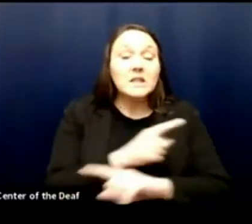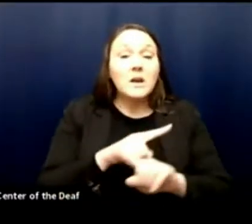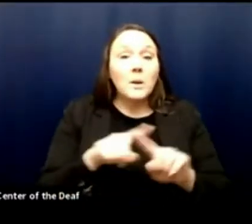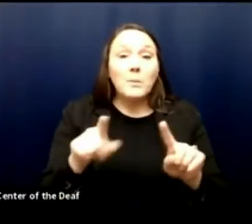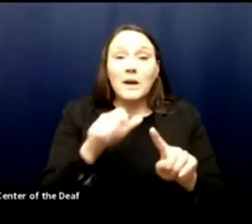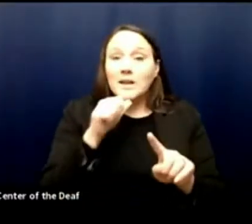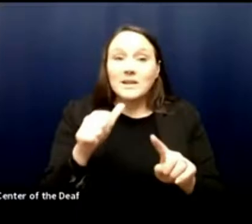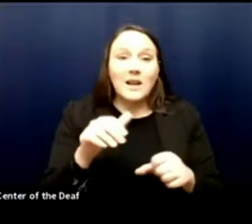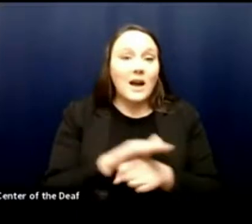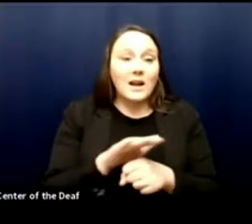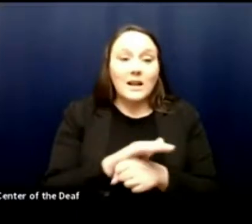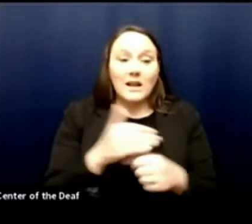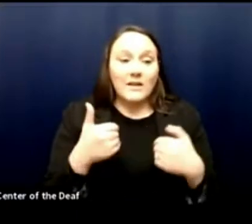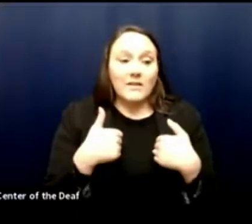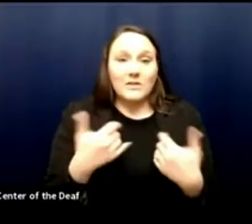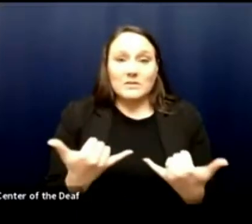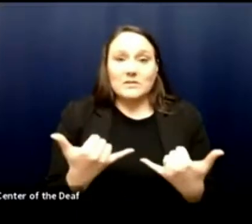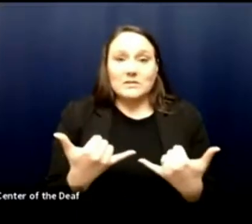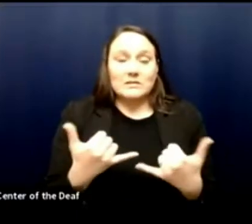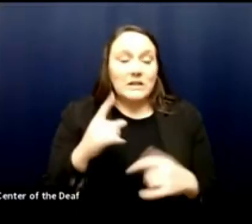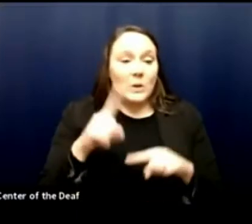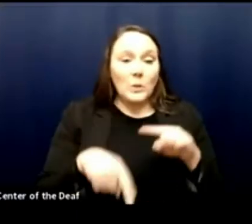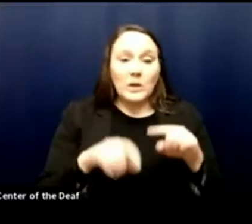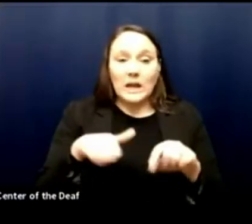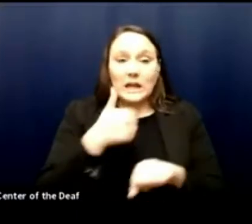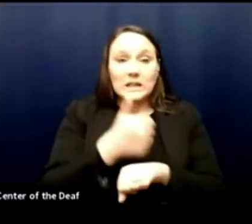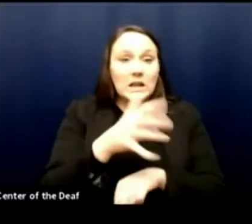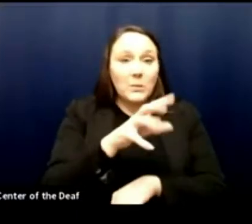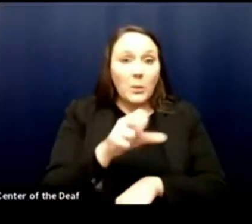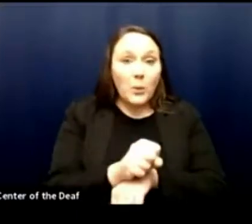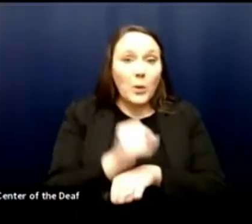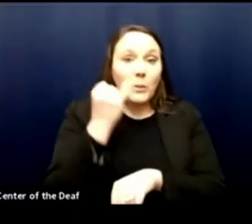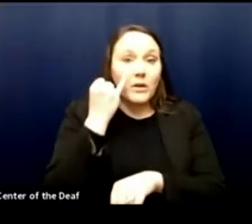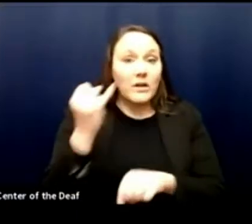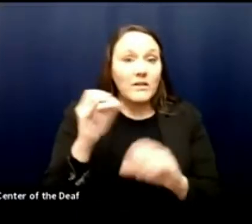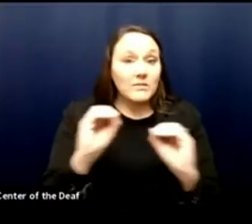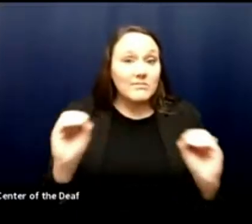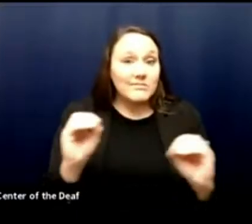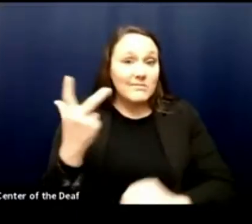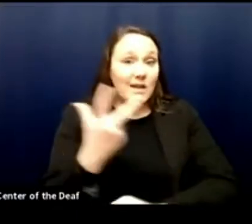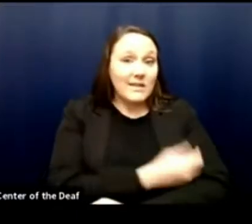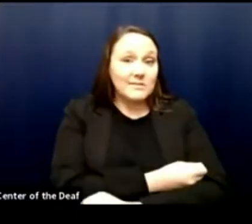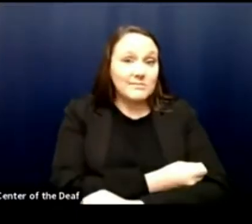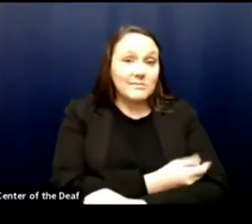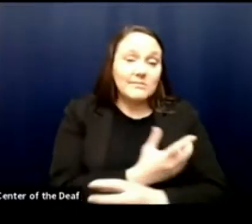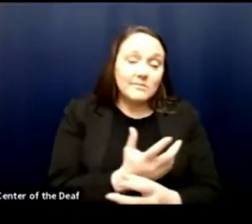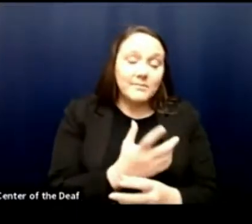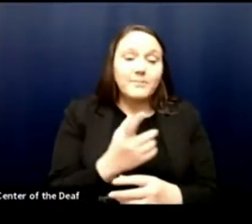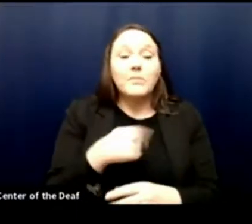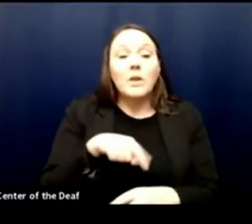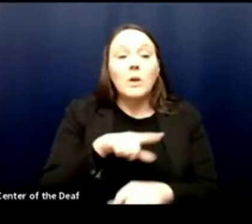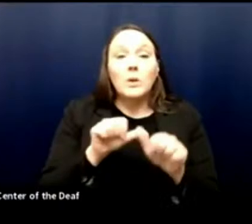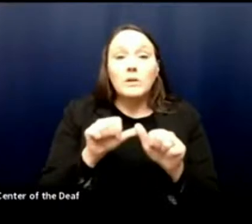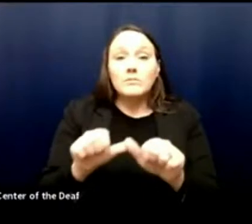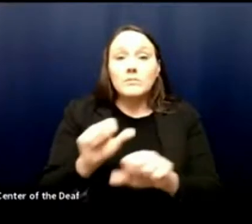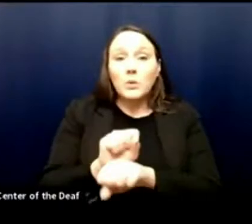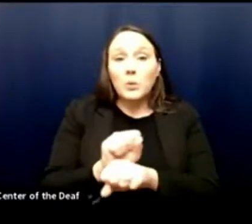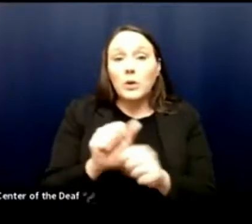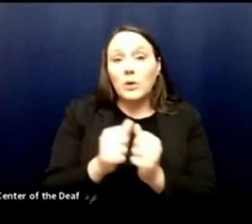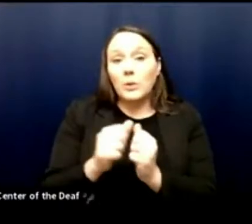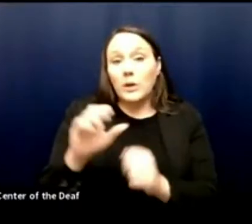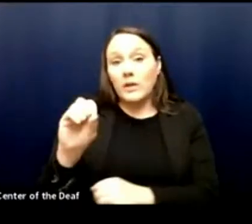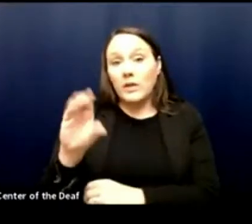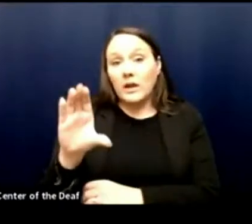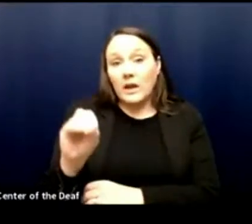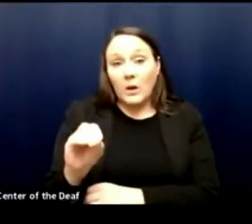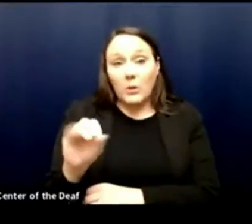now, and we can't make appointments for vaccines that we don't have. We continue to work with the county IT to roll